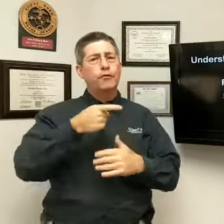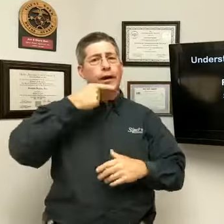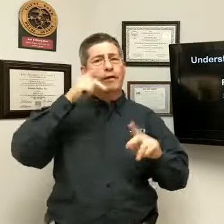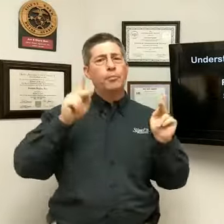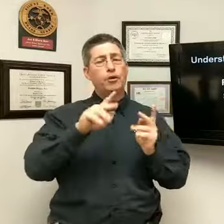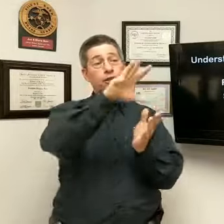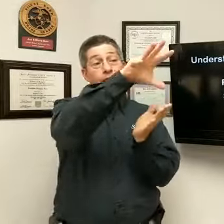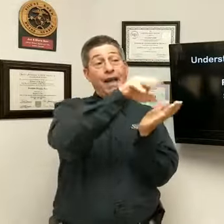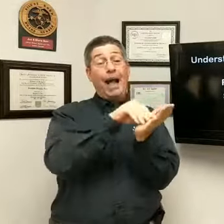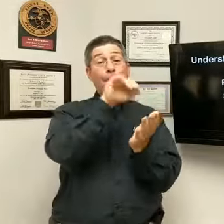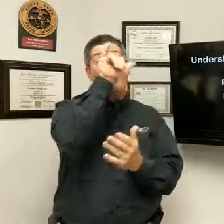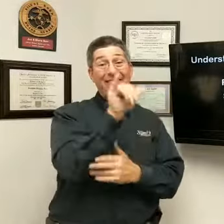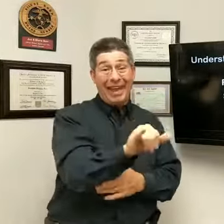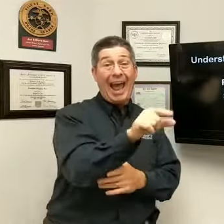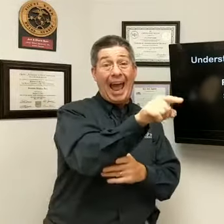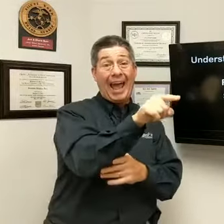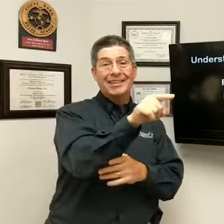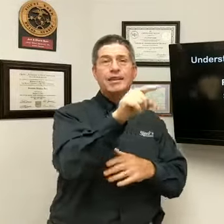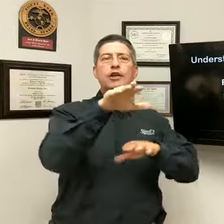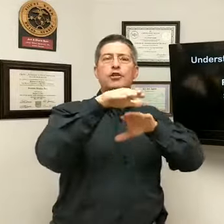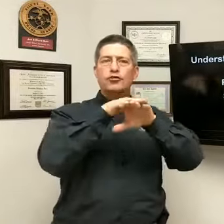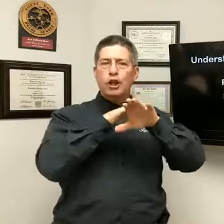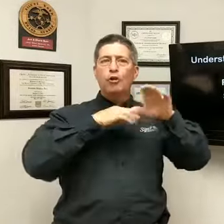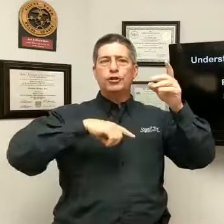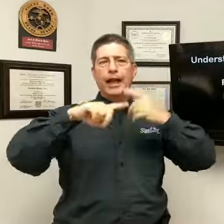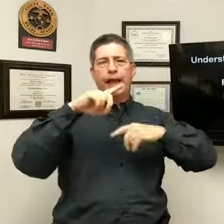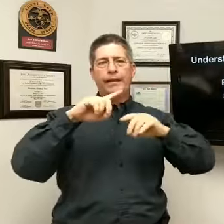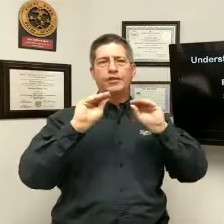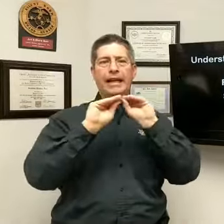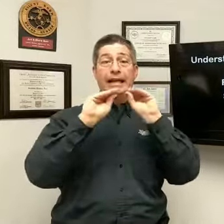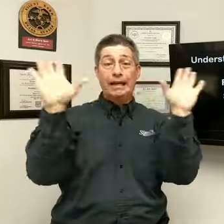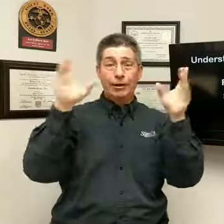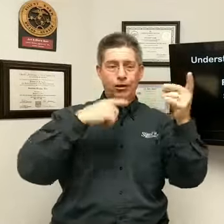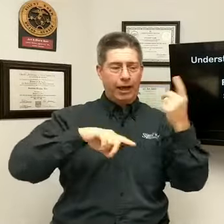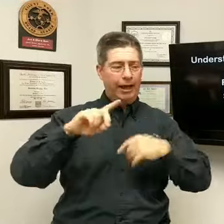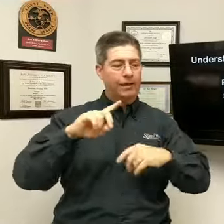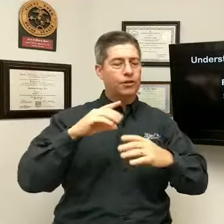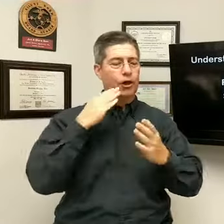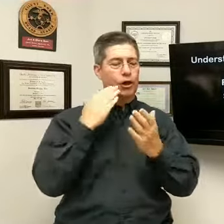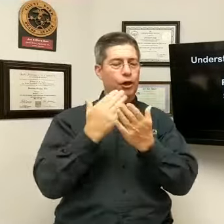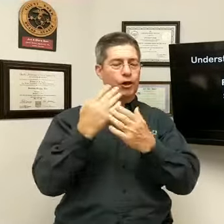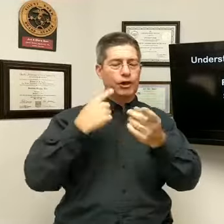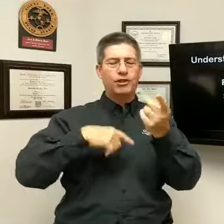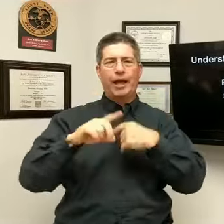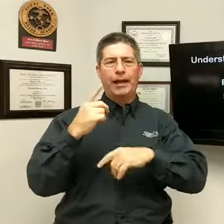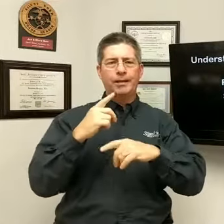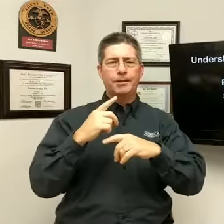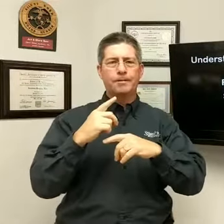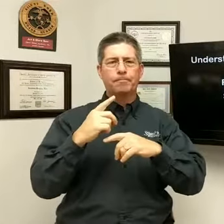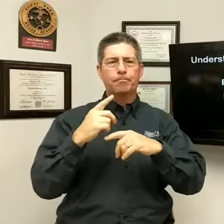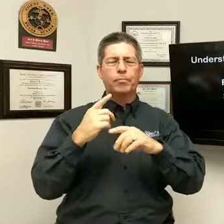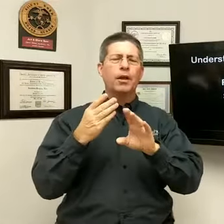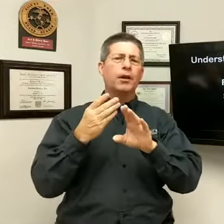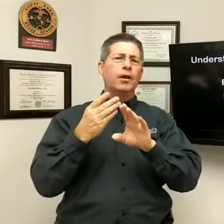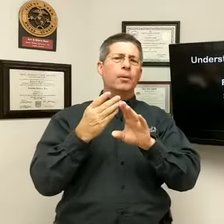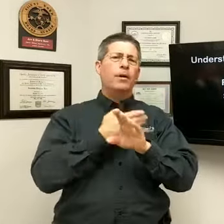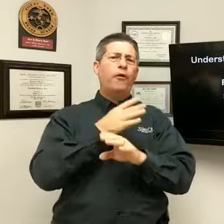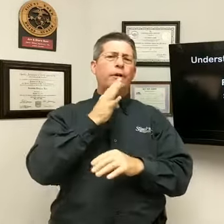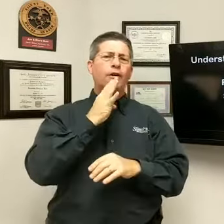hearing person to copy that. Slow signs, clear signs, good signs. Before we talk